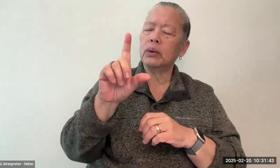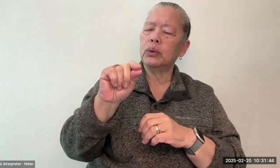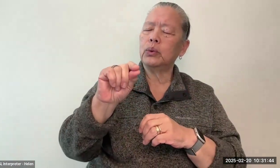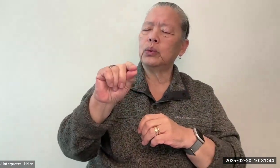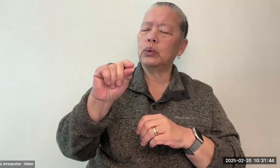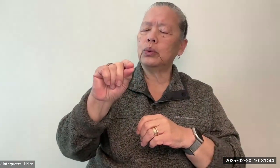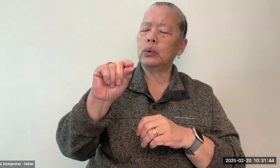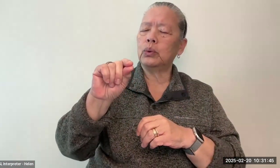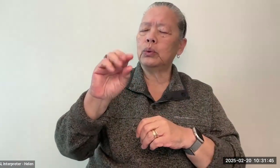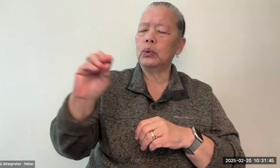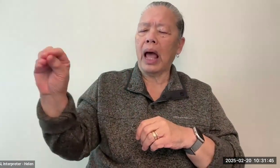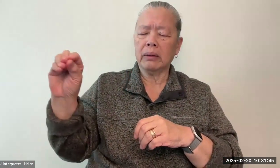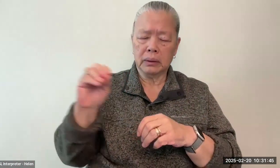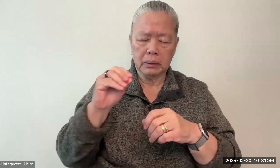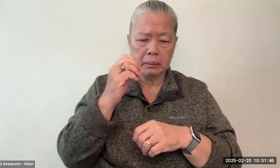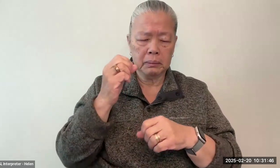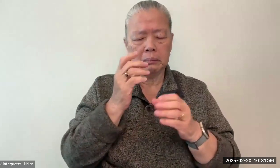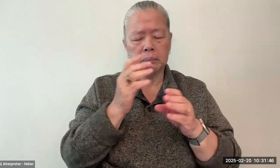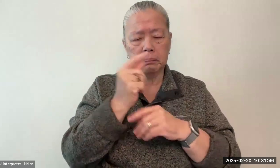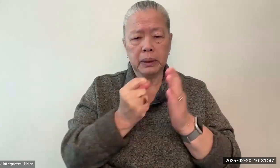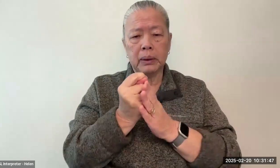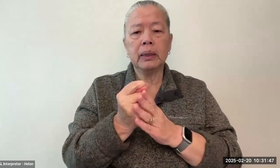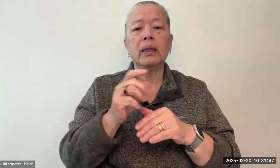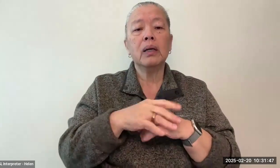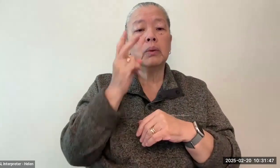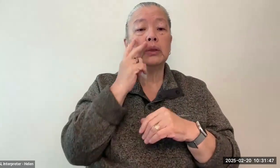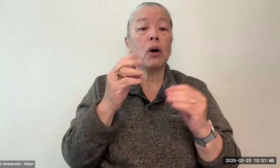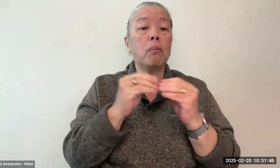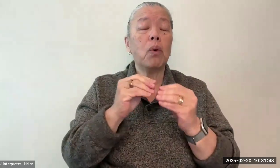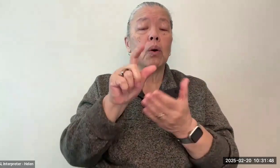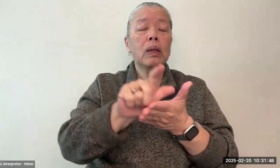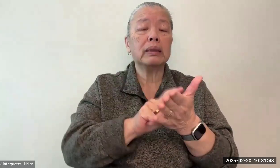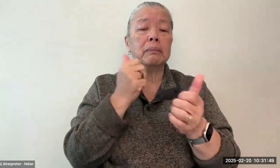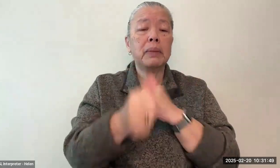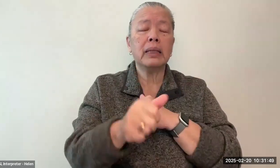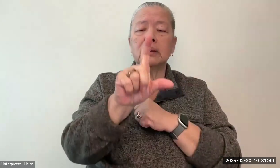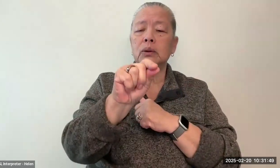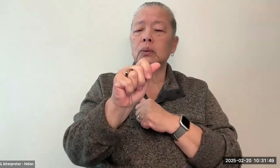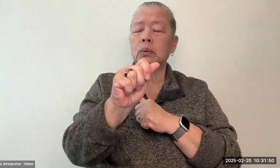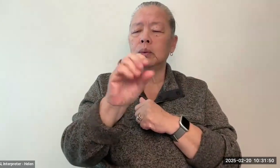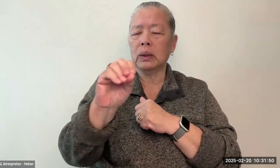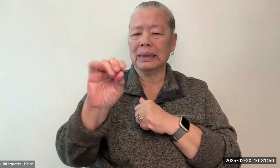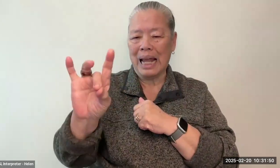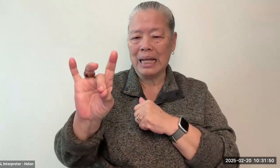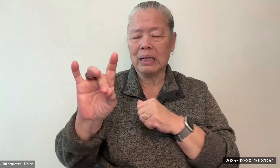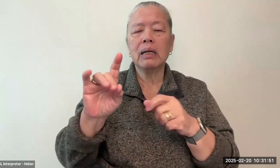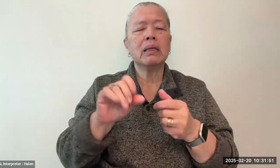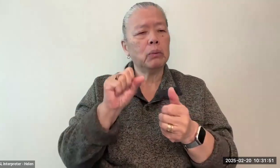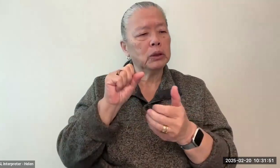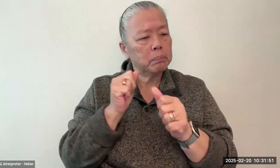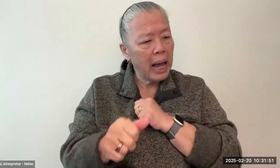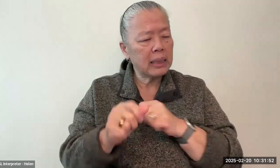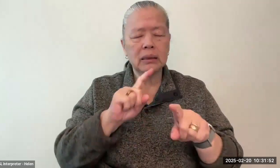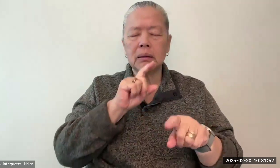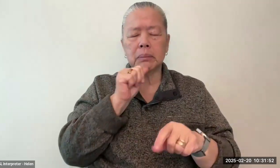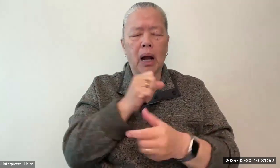saw regionalization legislation passed in 2008, but not ratified. And that brings us to our current moment